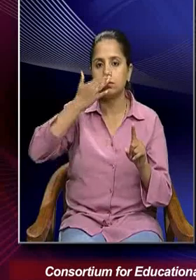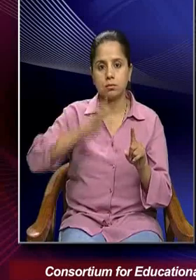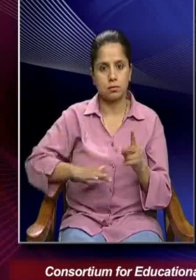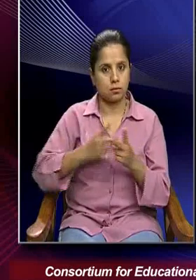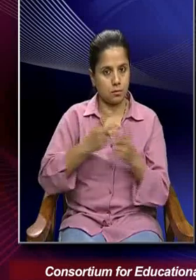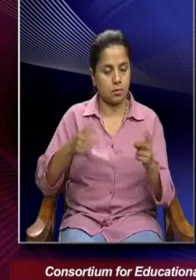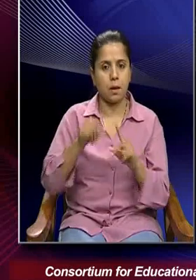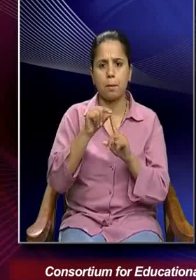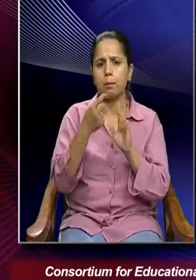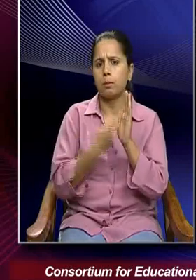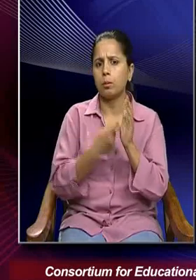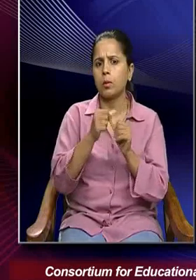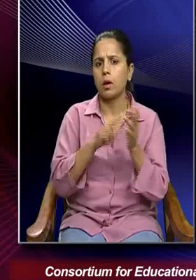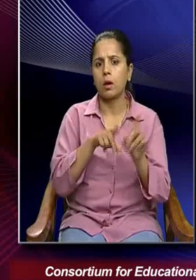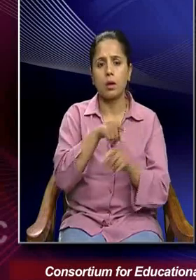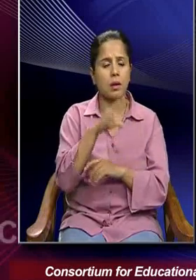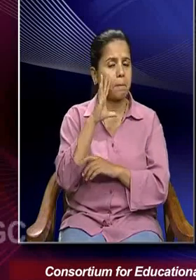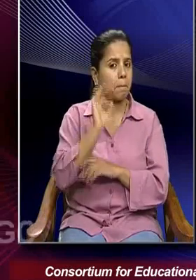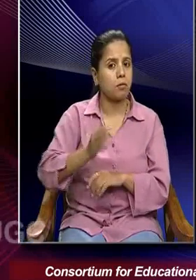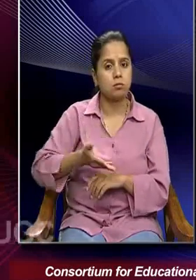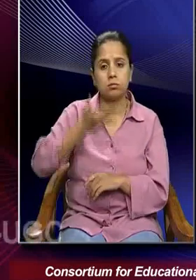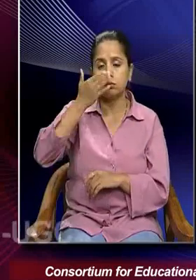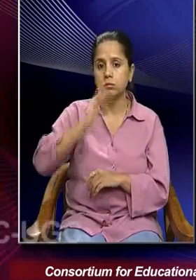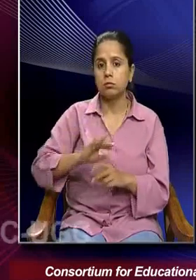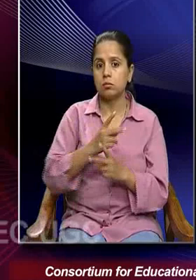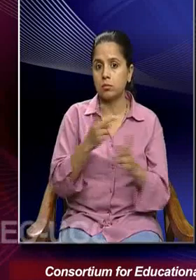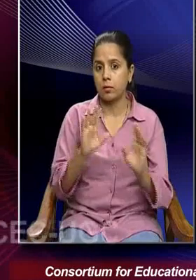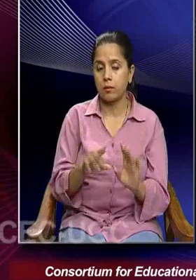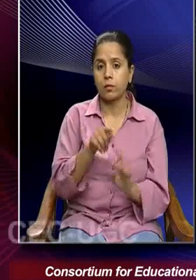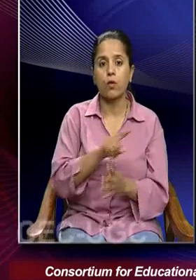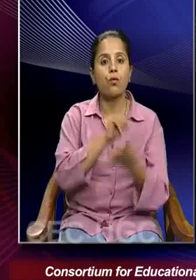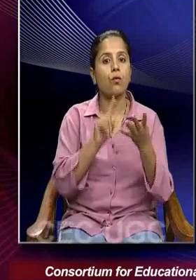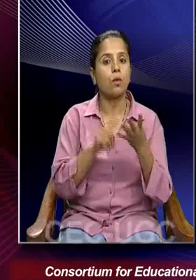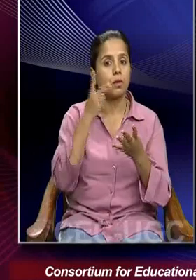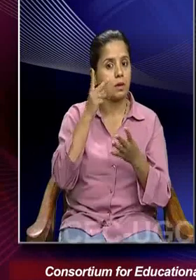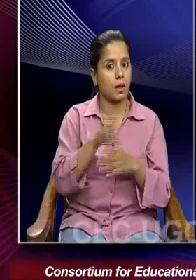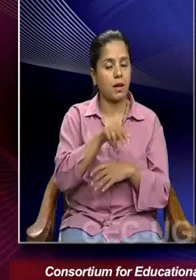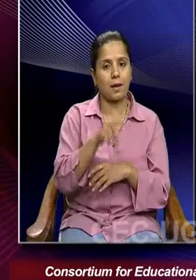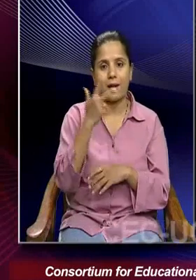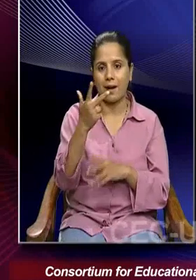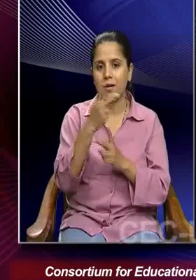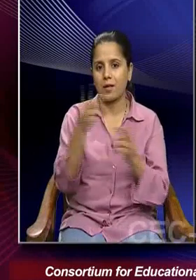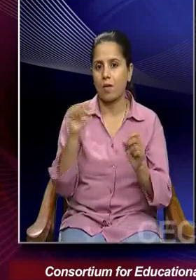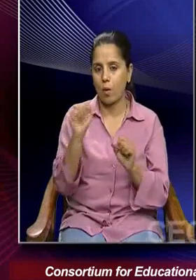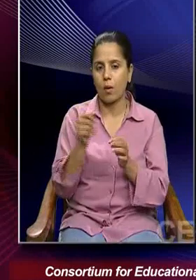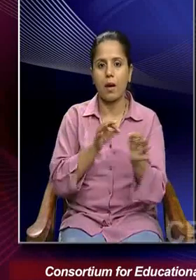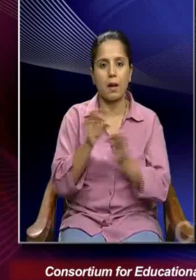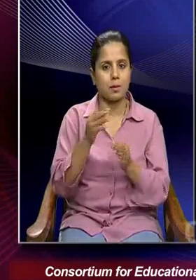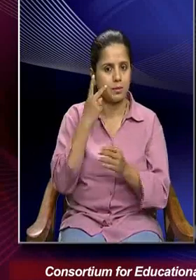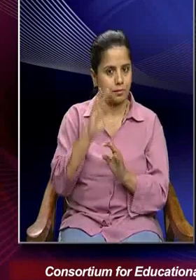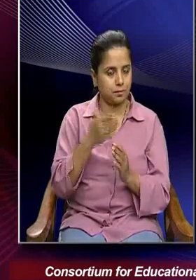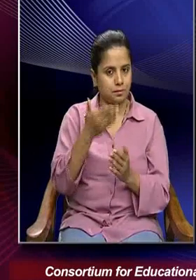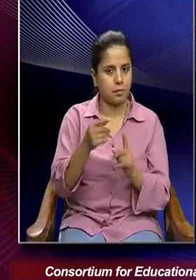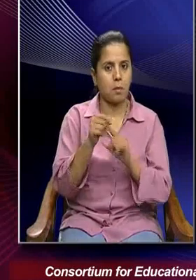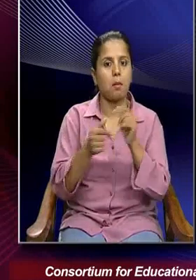So pranayam is the essential component and the 4th limb of the 8-fold path.